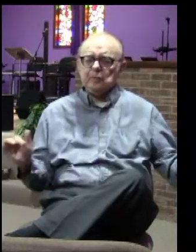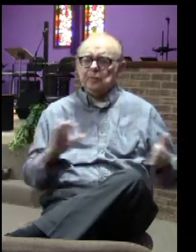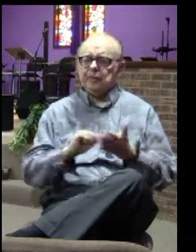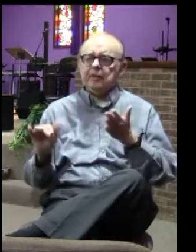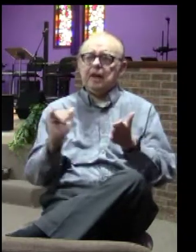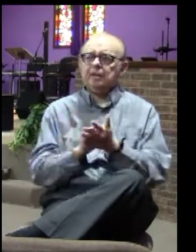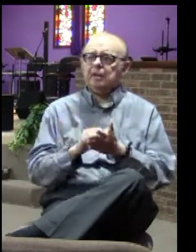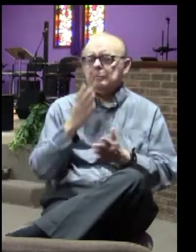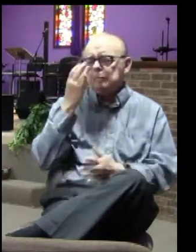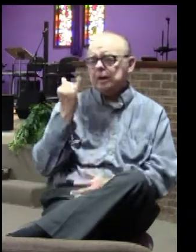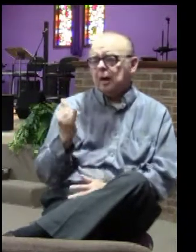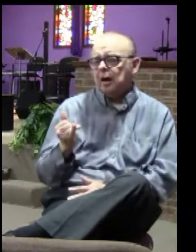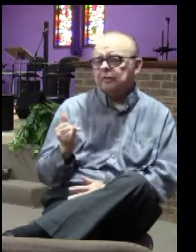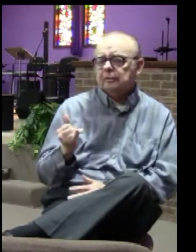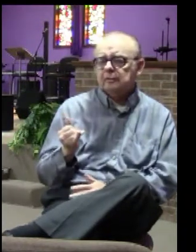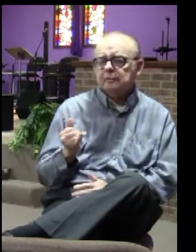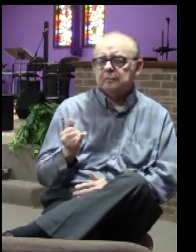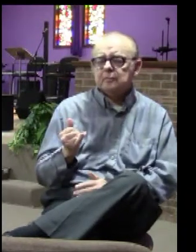Because